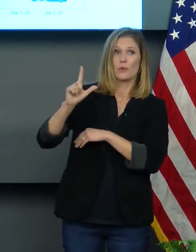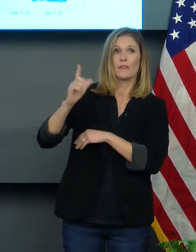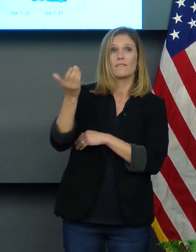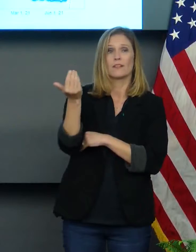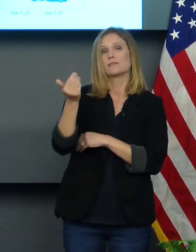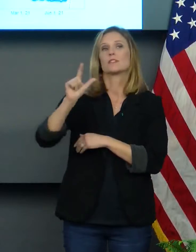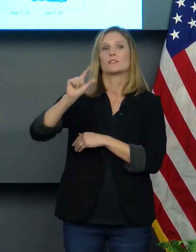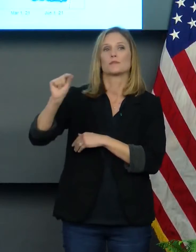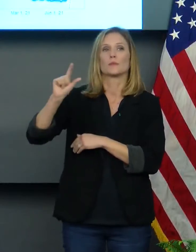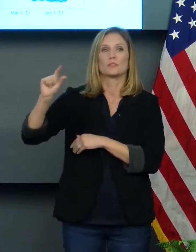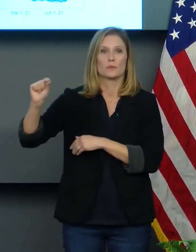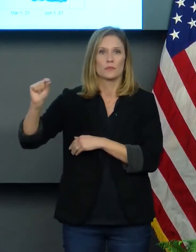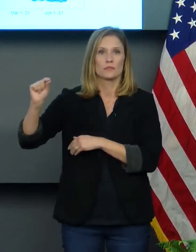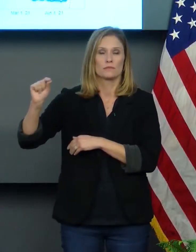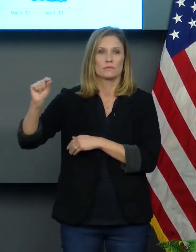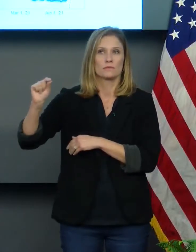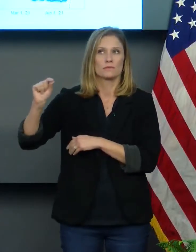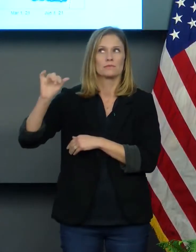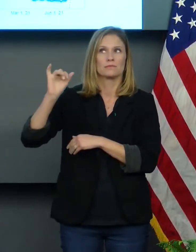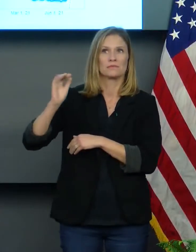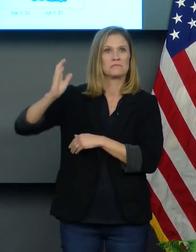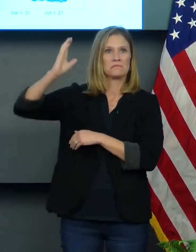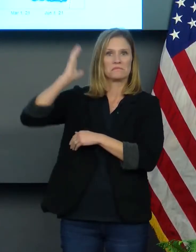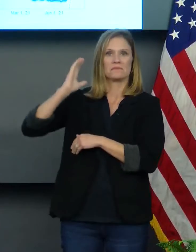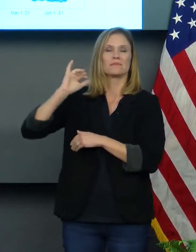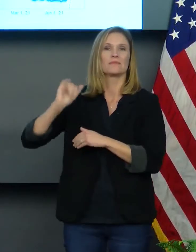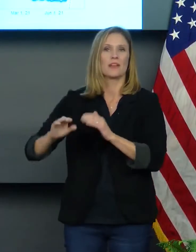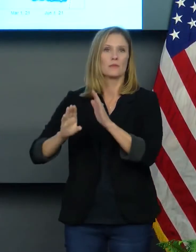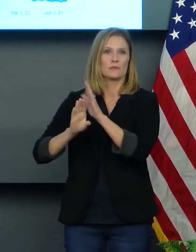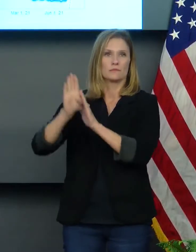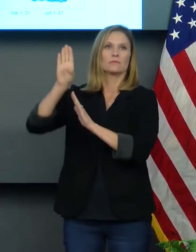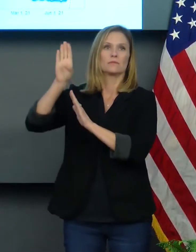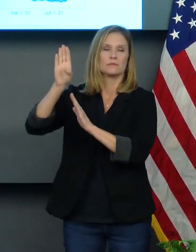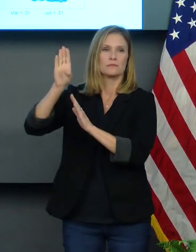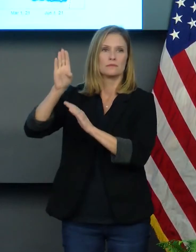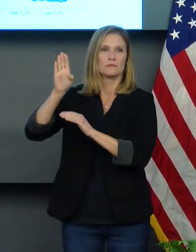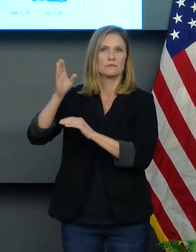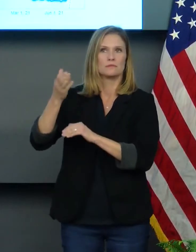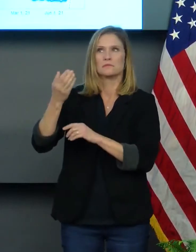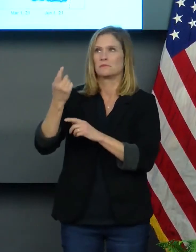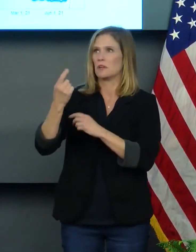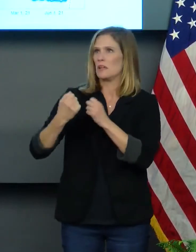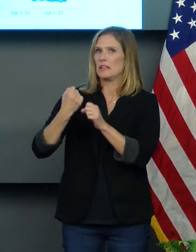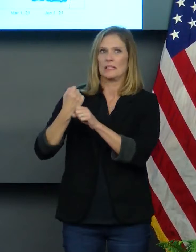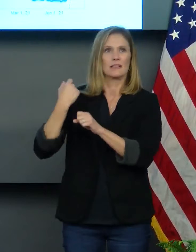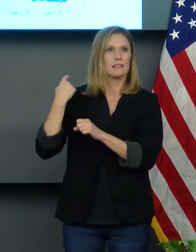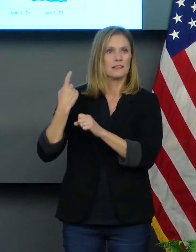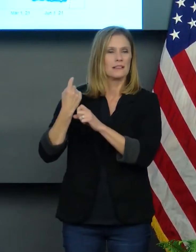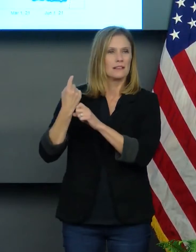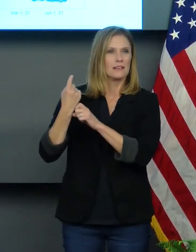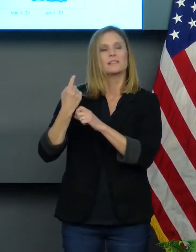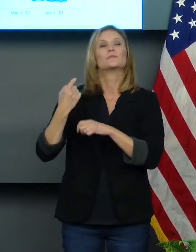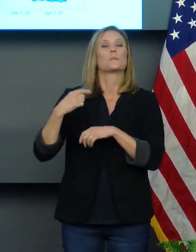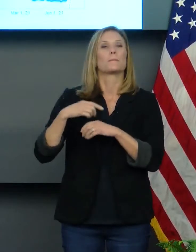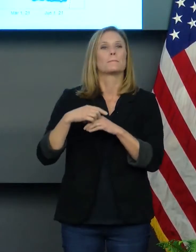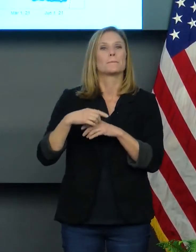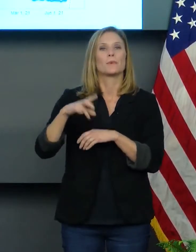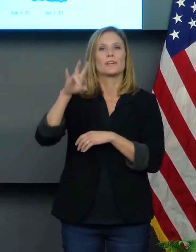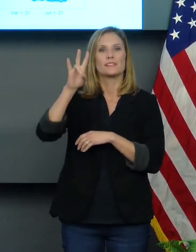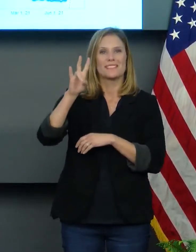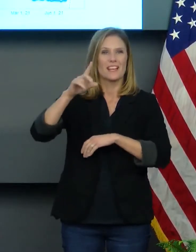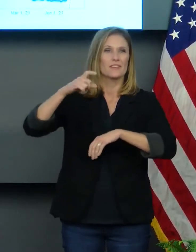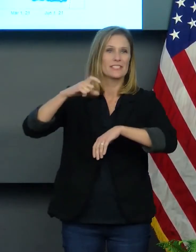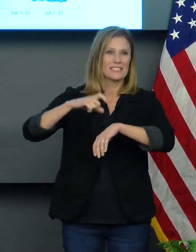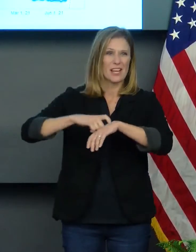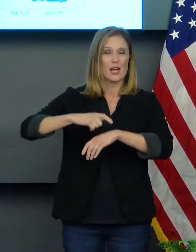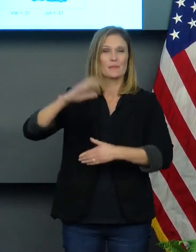2020. When we were that high over a year ago, in April of 2020, we had 7